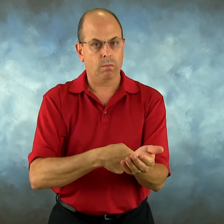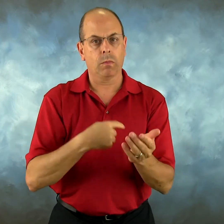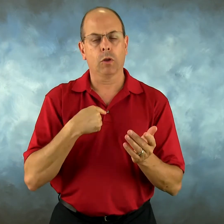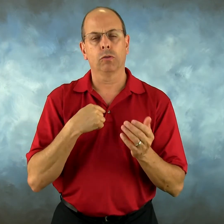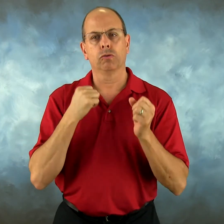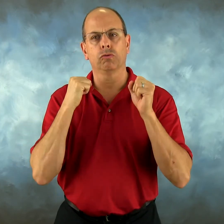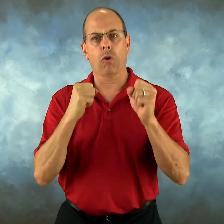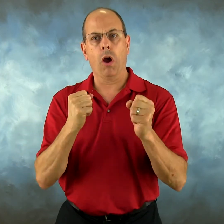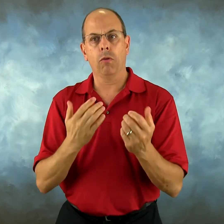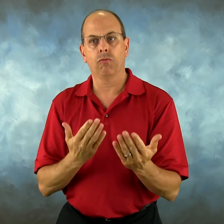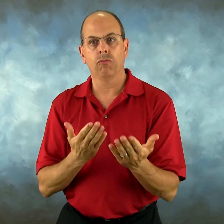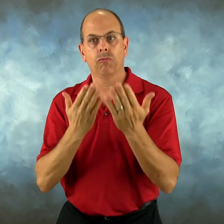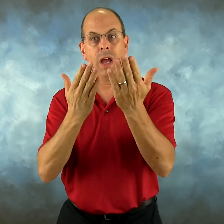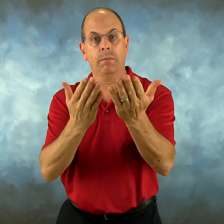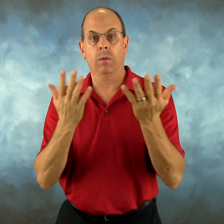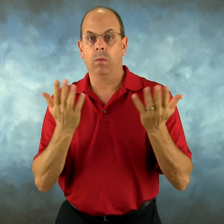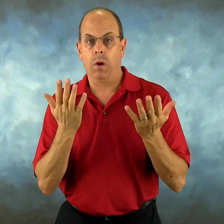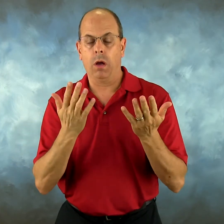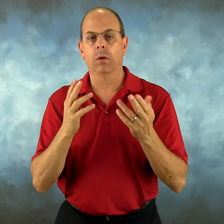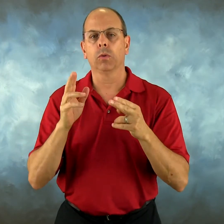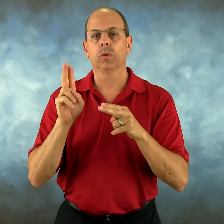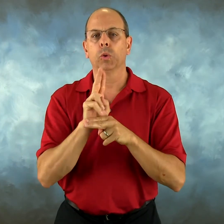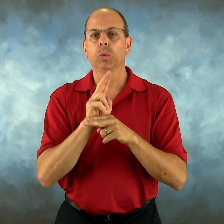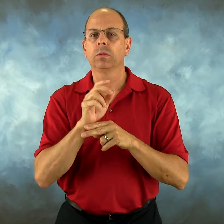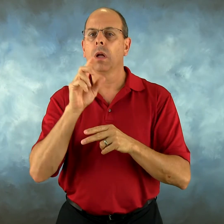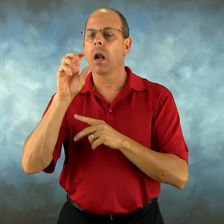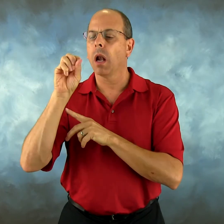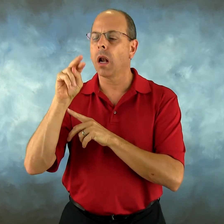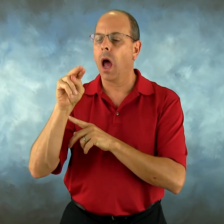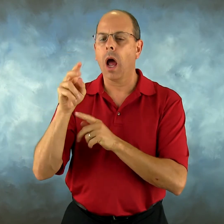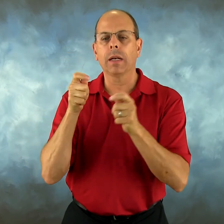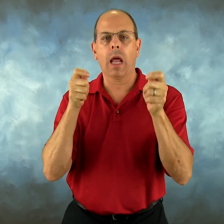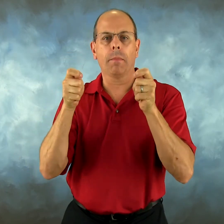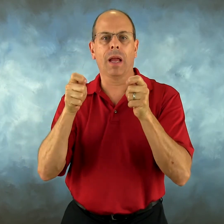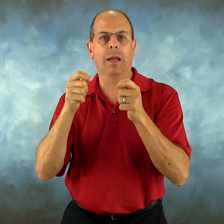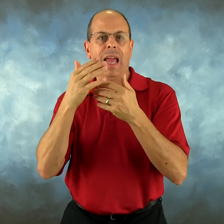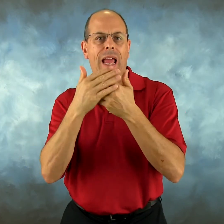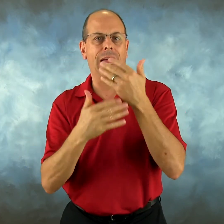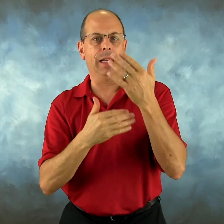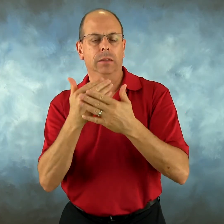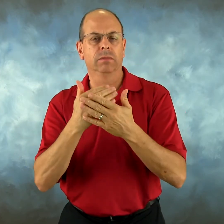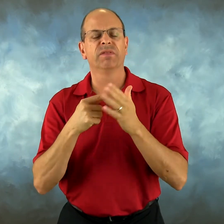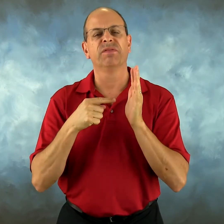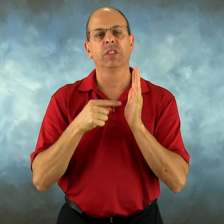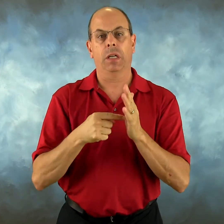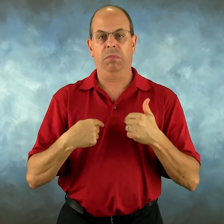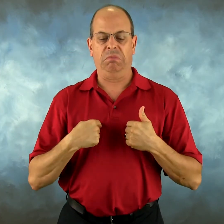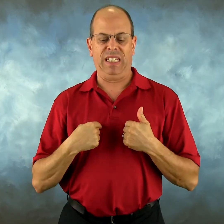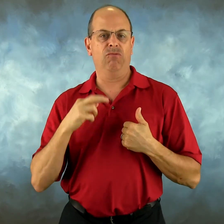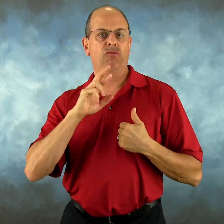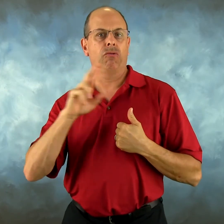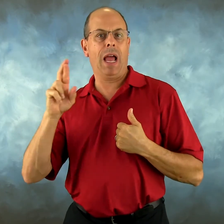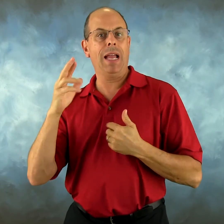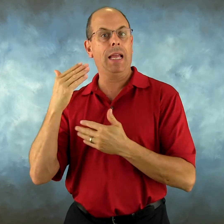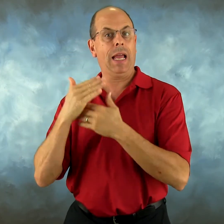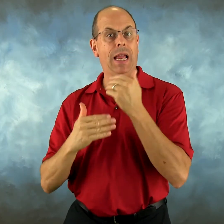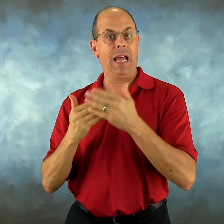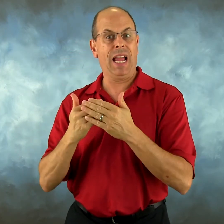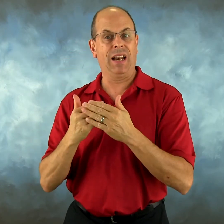You know, several patients coming into the hospital need IVs. I strongly recommend that you use the non-dominant hand to